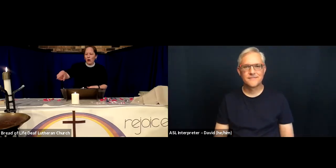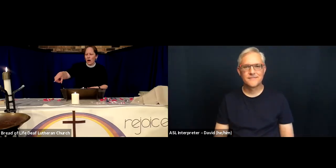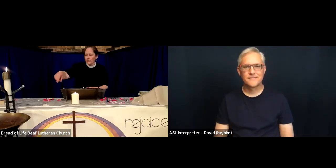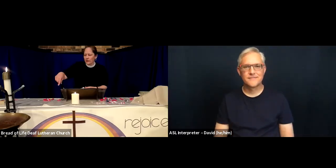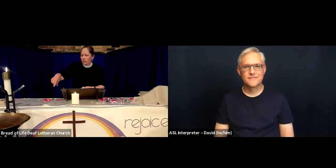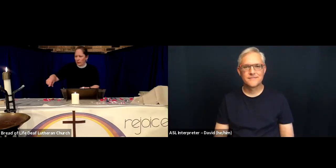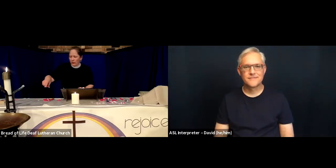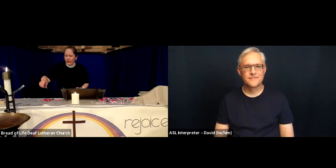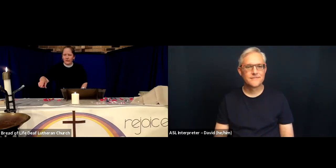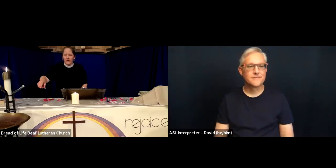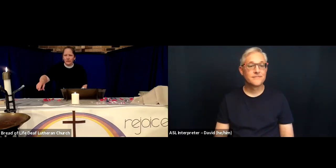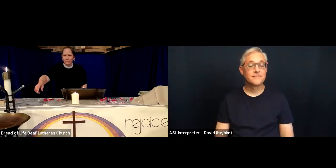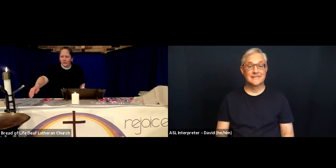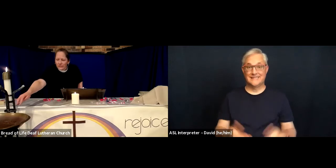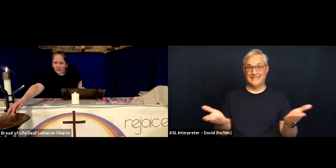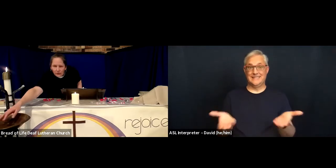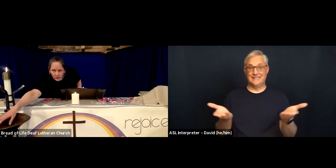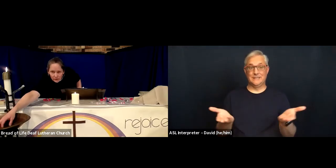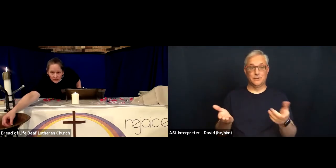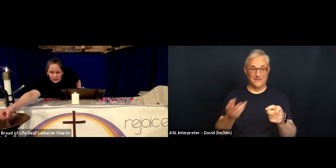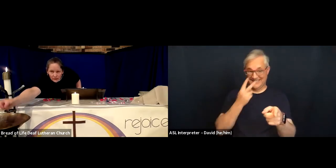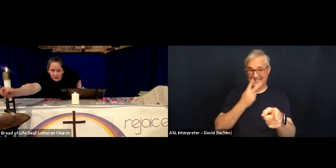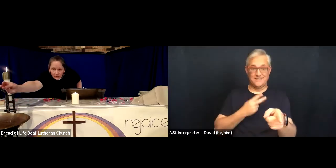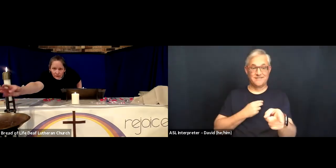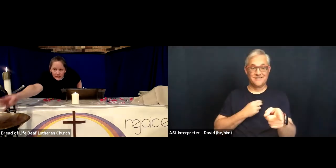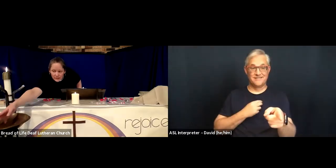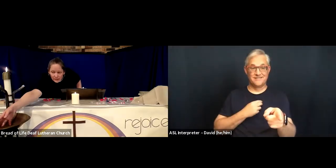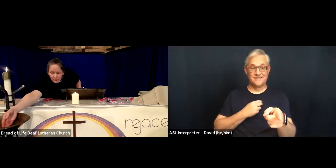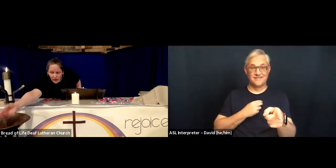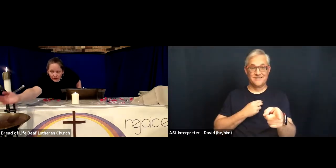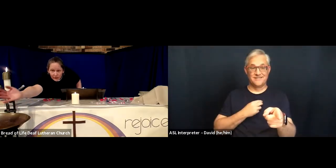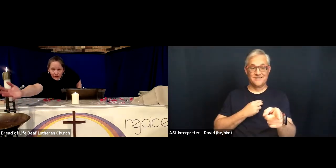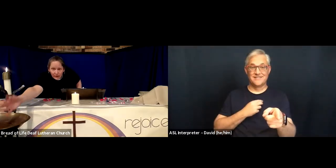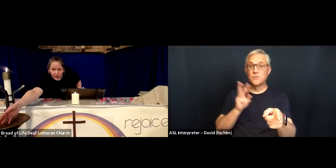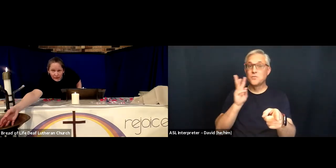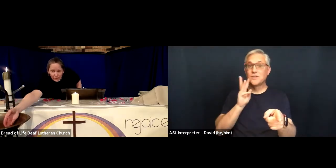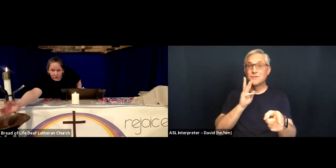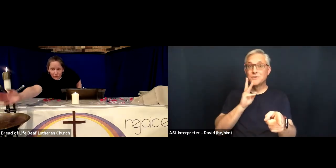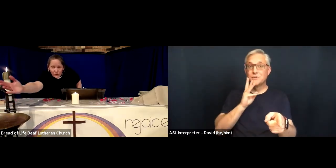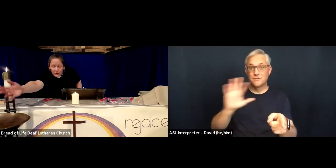Have water in the bowl here today. I don't know if you can see the water.